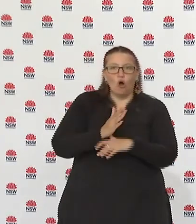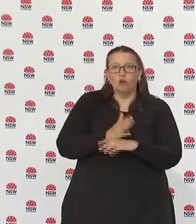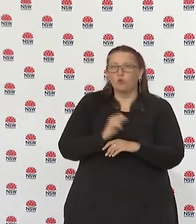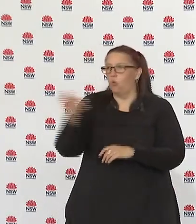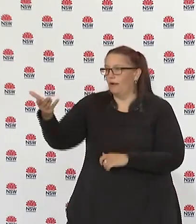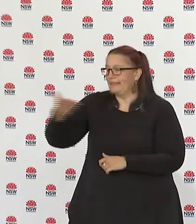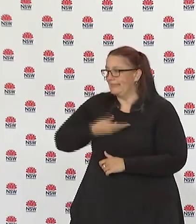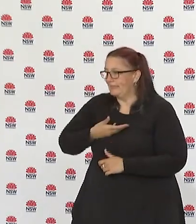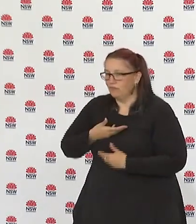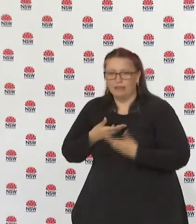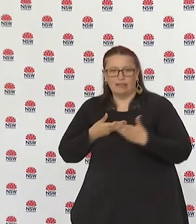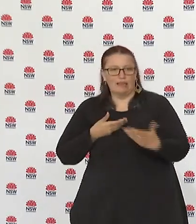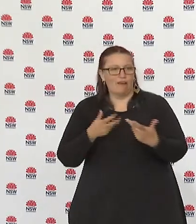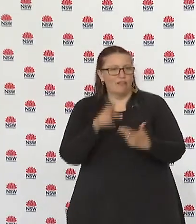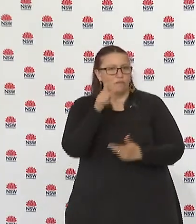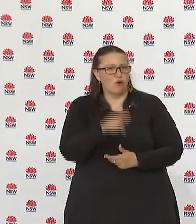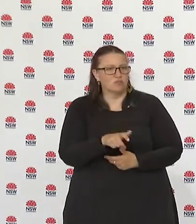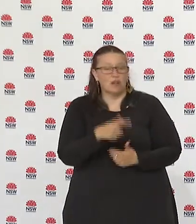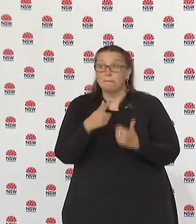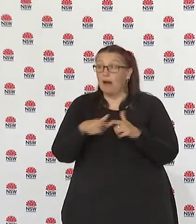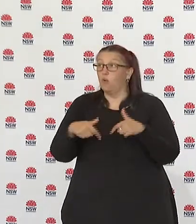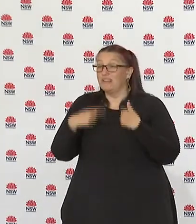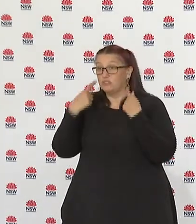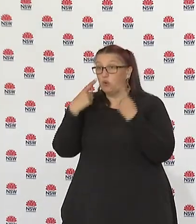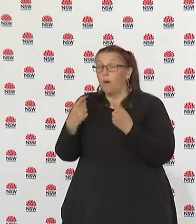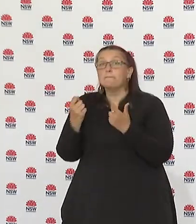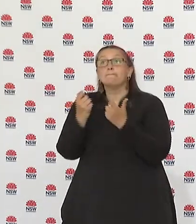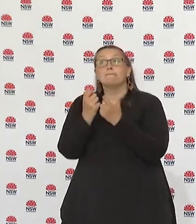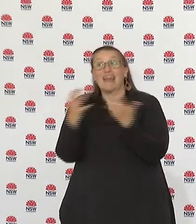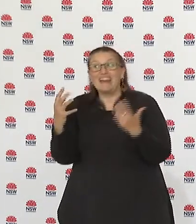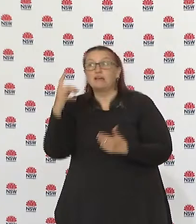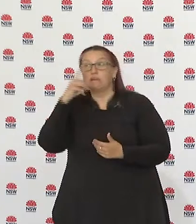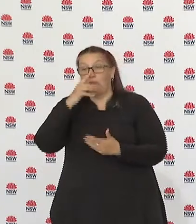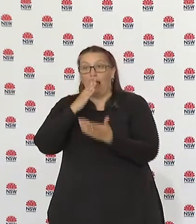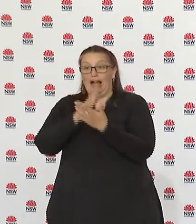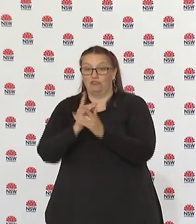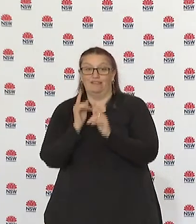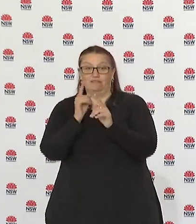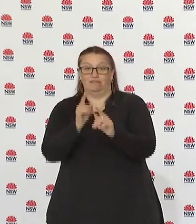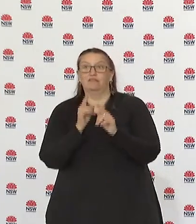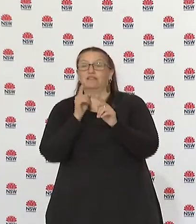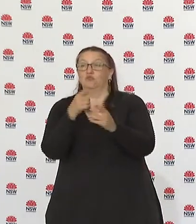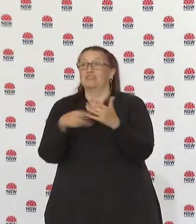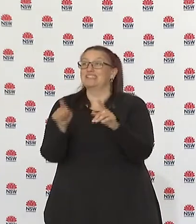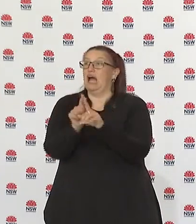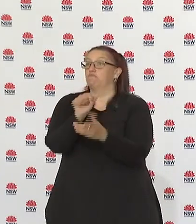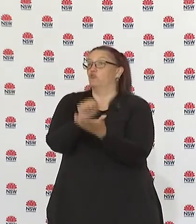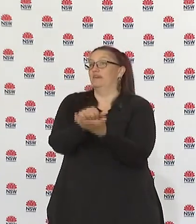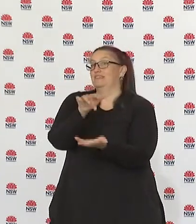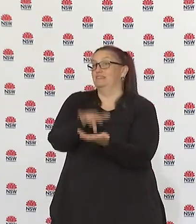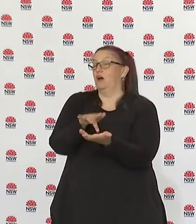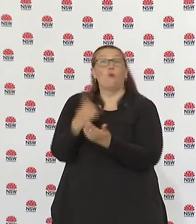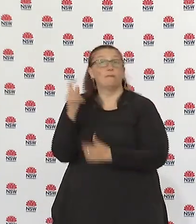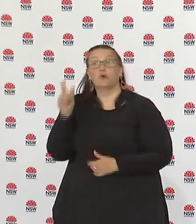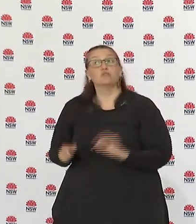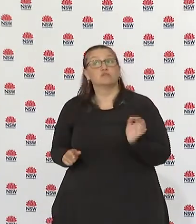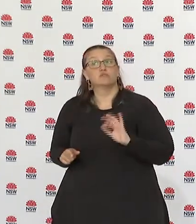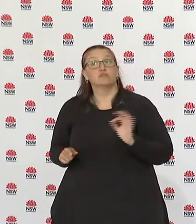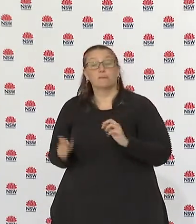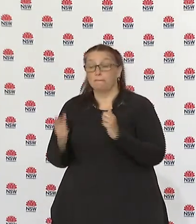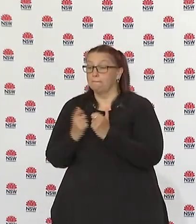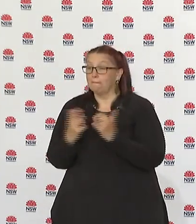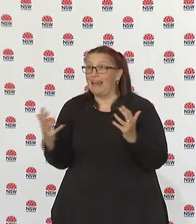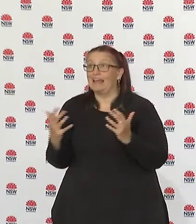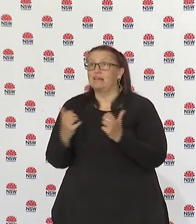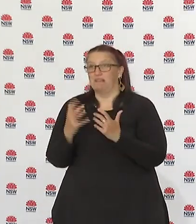over time, it was clear that the number of cases had visited the shopping centre there, and there was transmission identified in a number